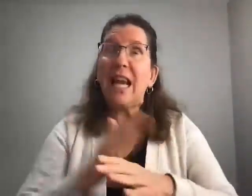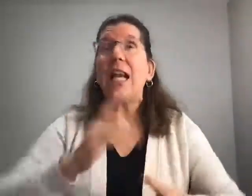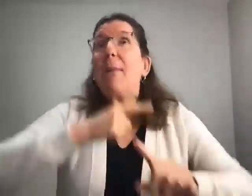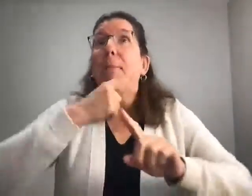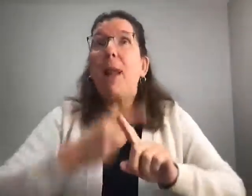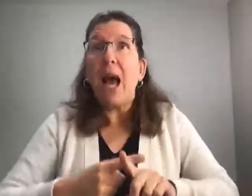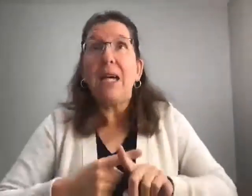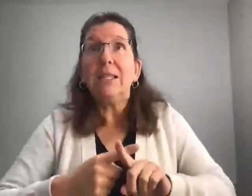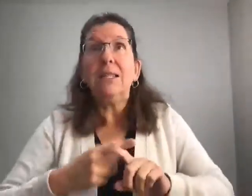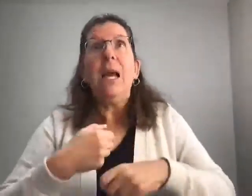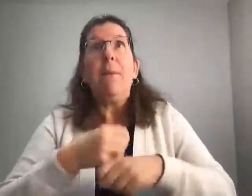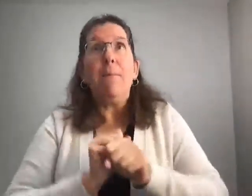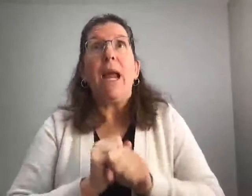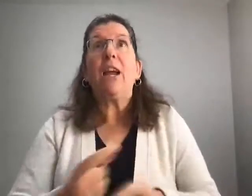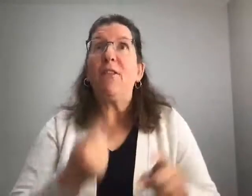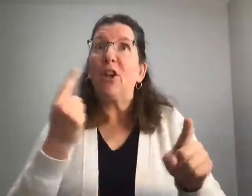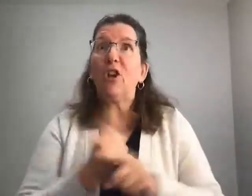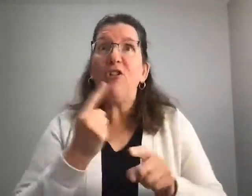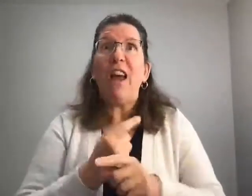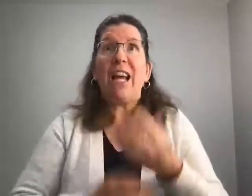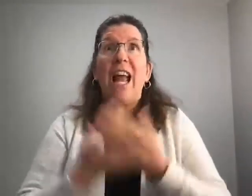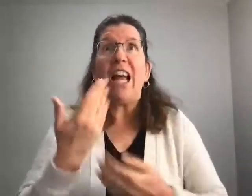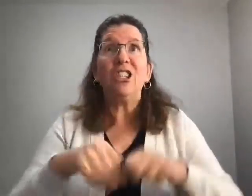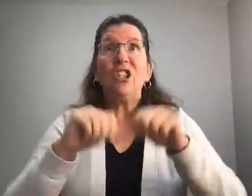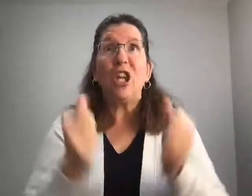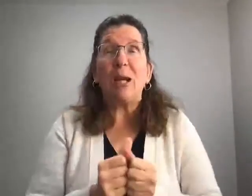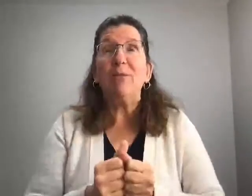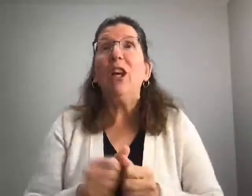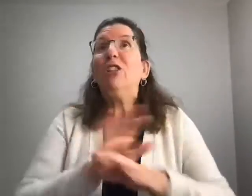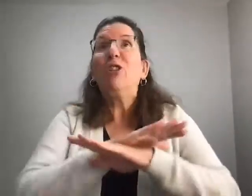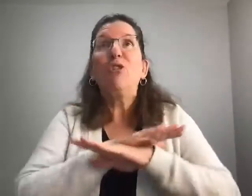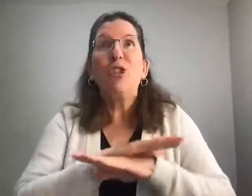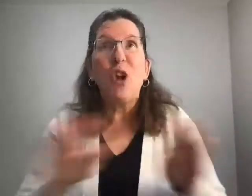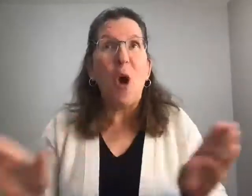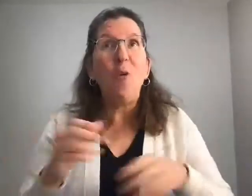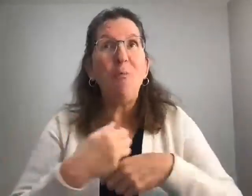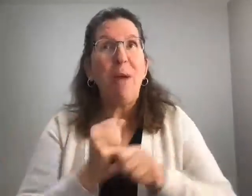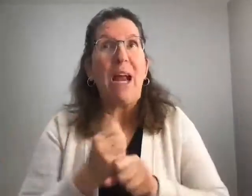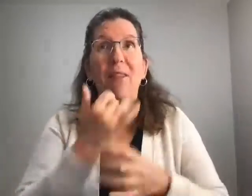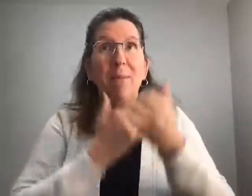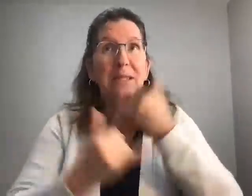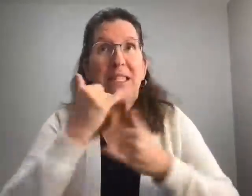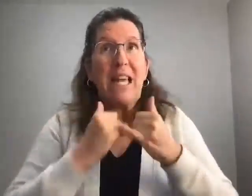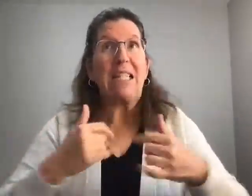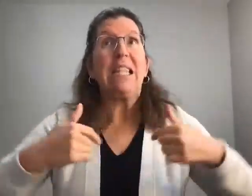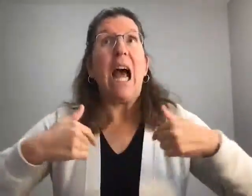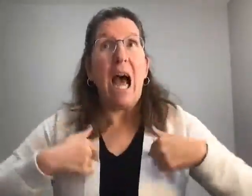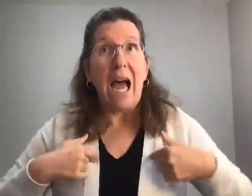singing, plus make the correct hand shape. So don't make the mistakes I